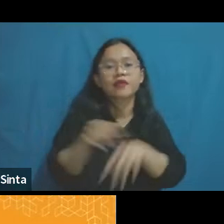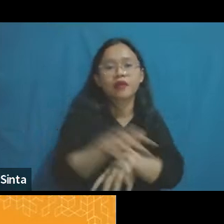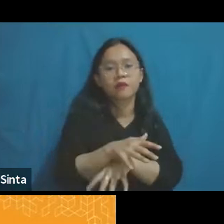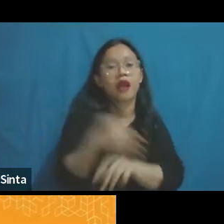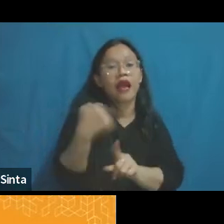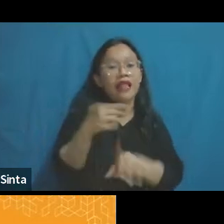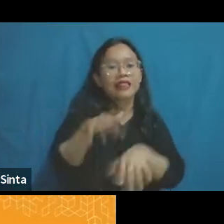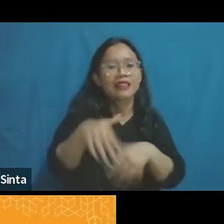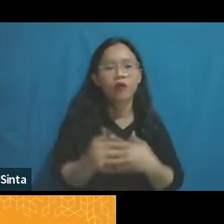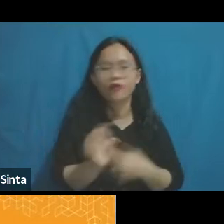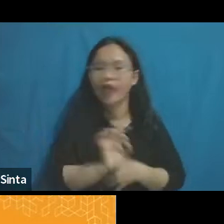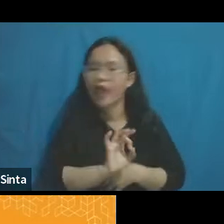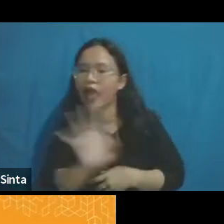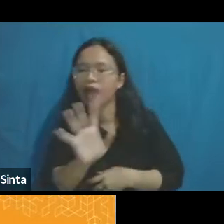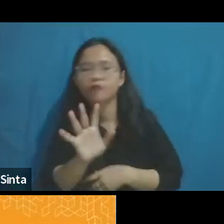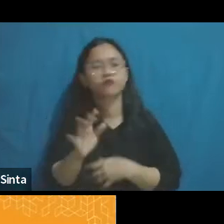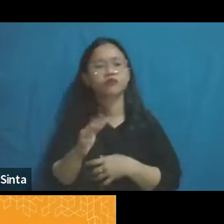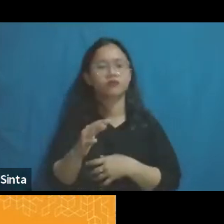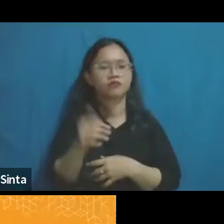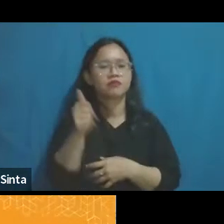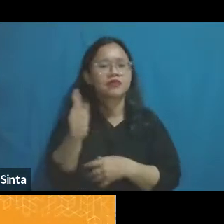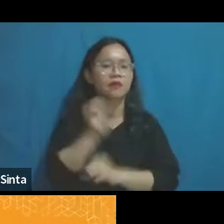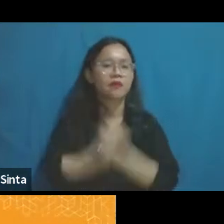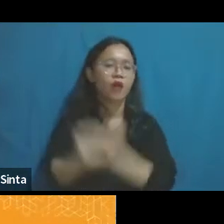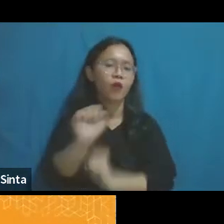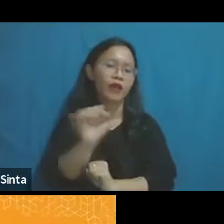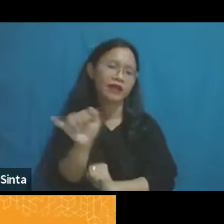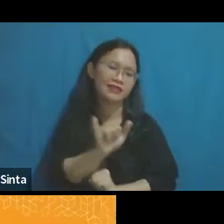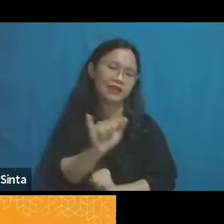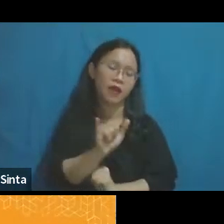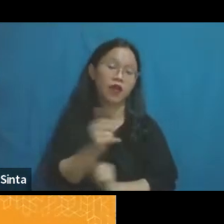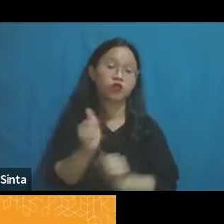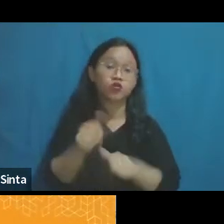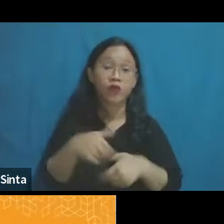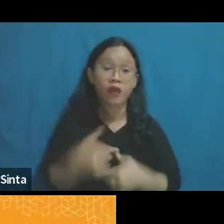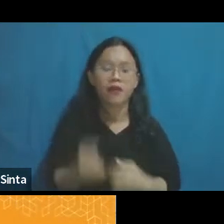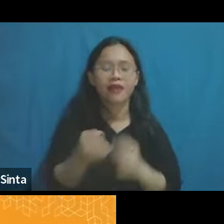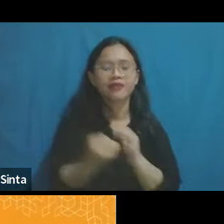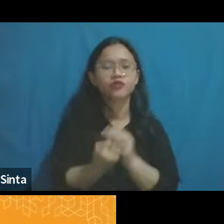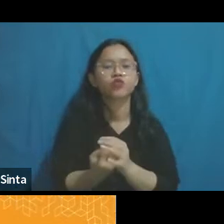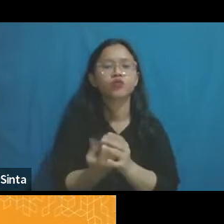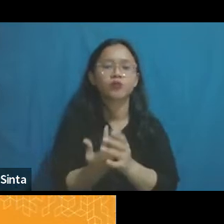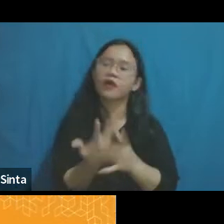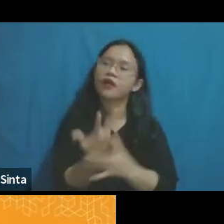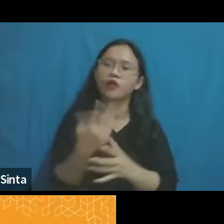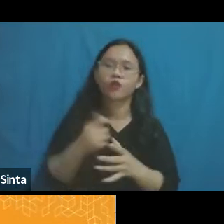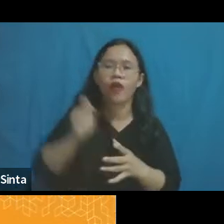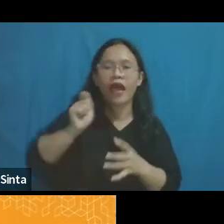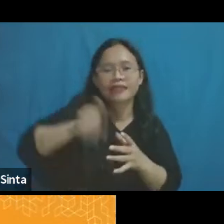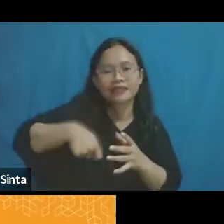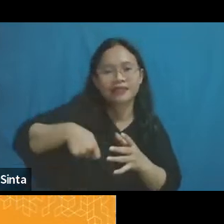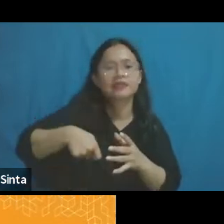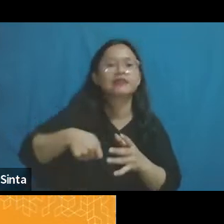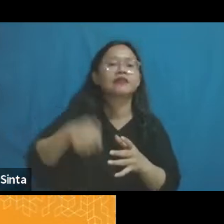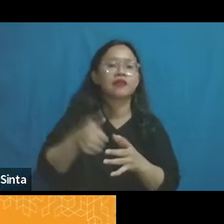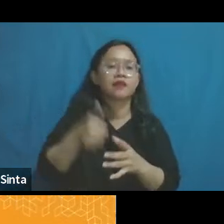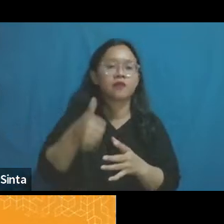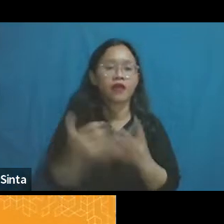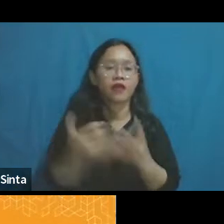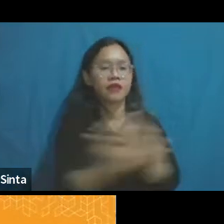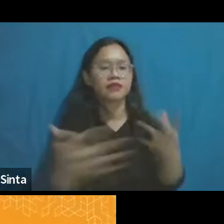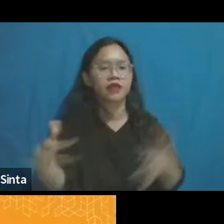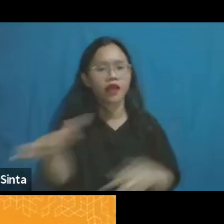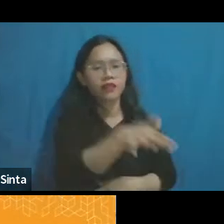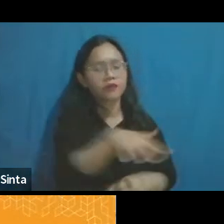become one of the resources that we hope that not only us, like as a civil society, but also the private sectors